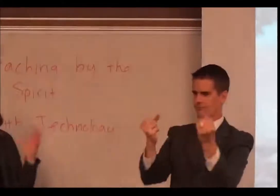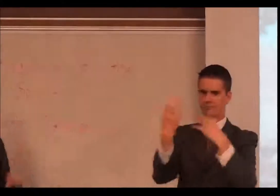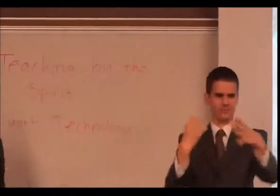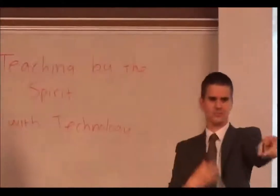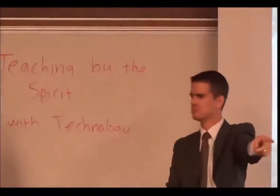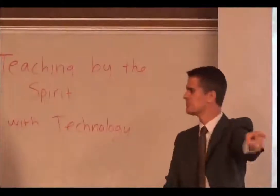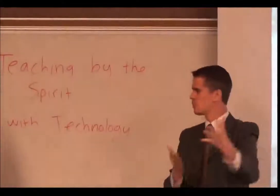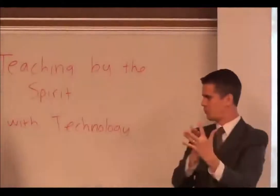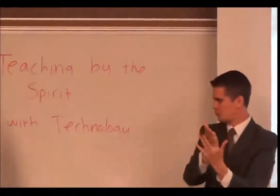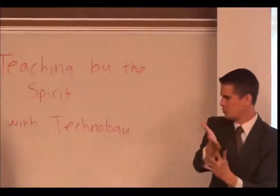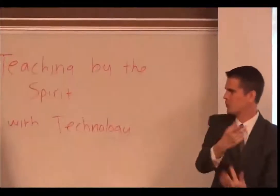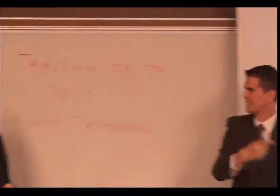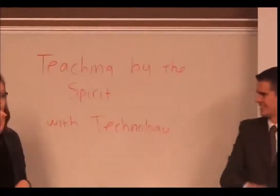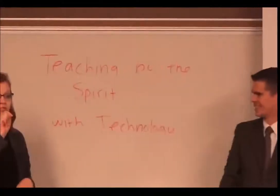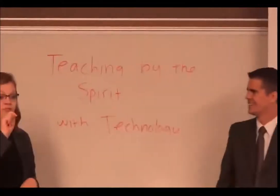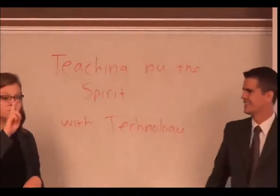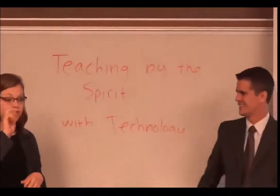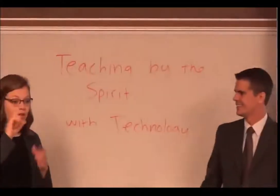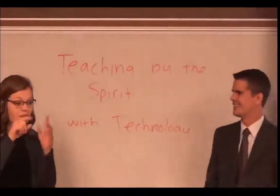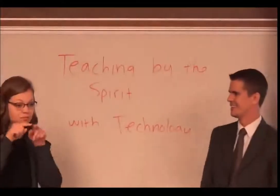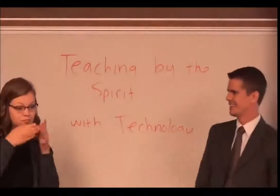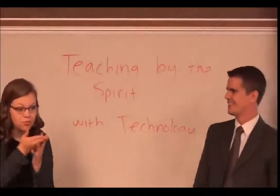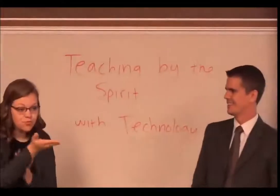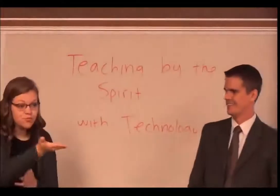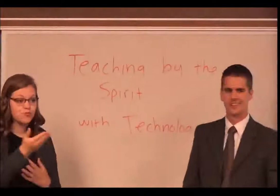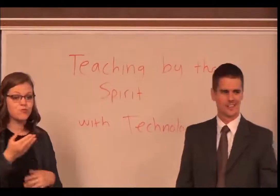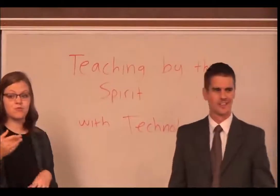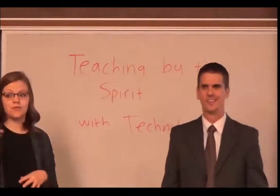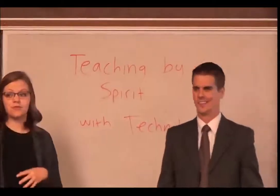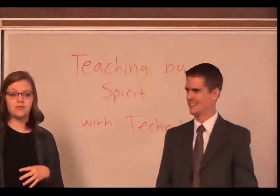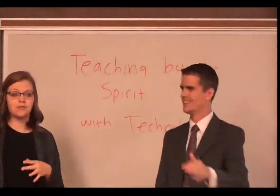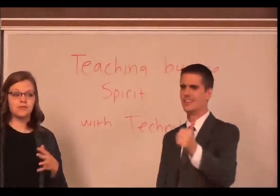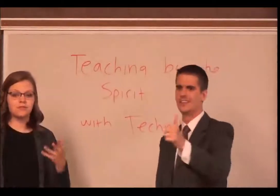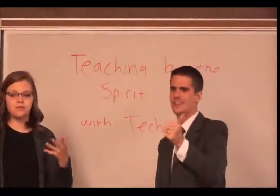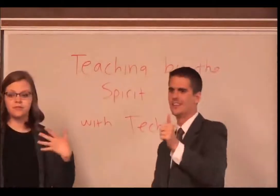Just throw out that, so just copy him. Through the Spirit.